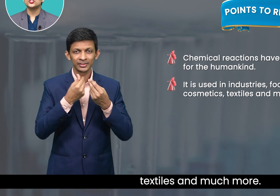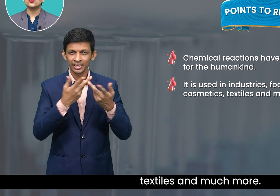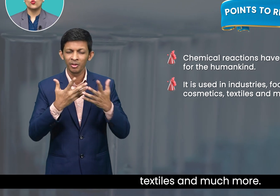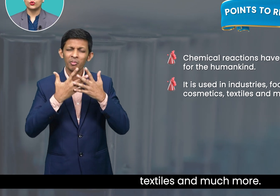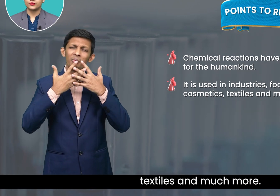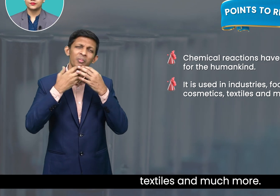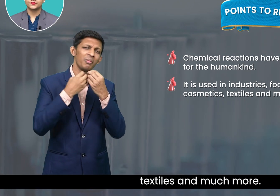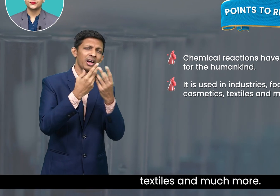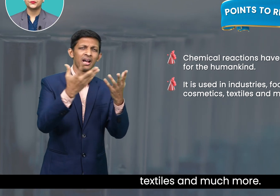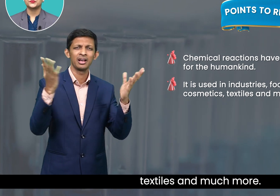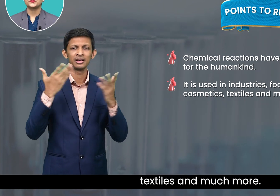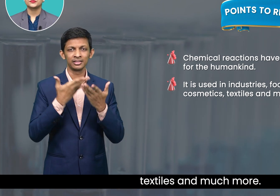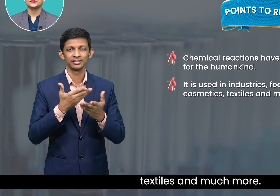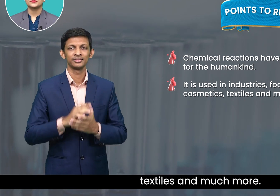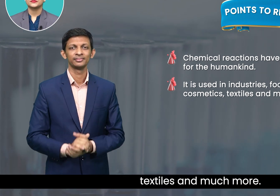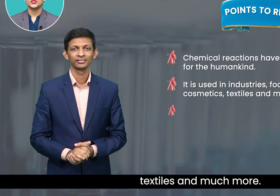and much more.